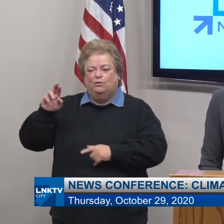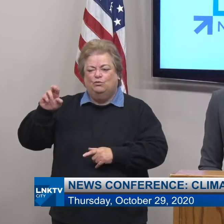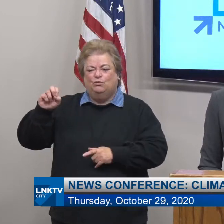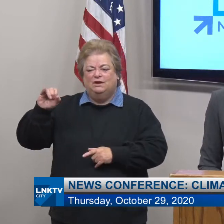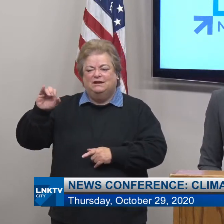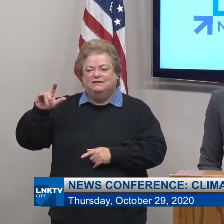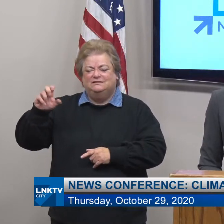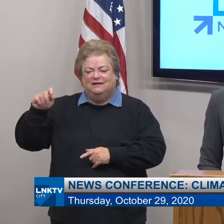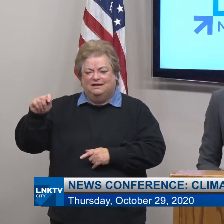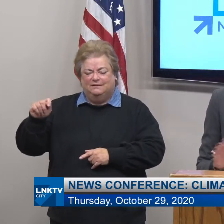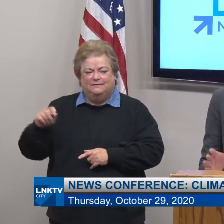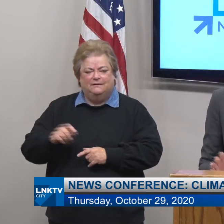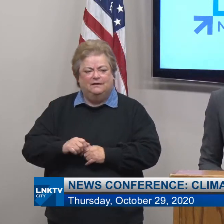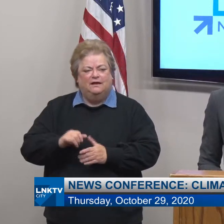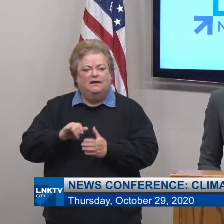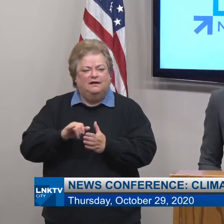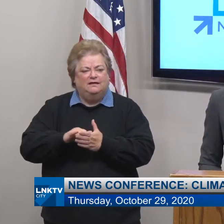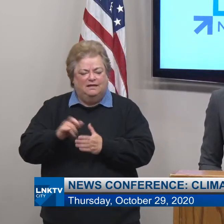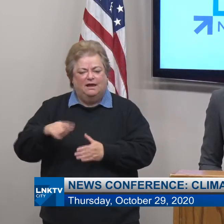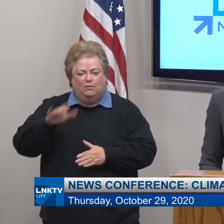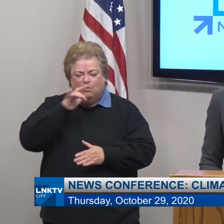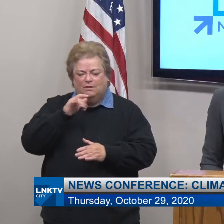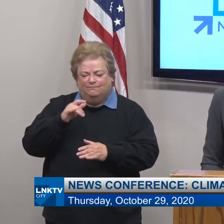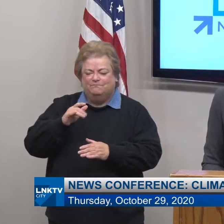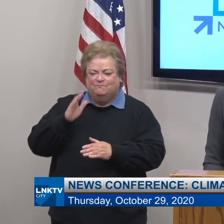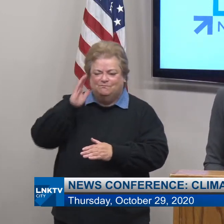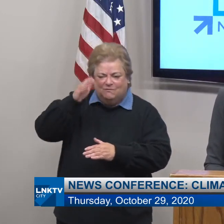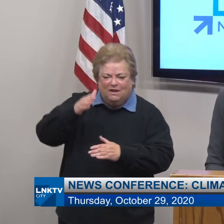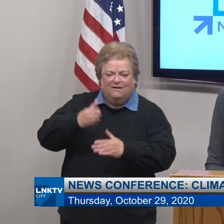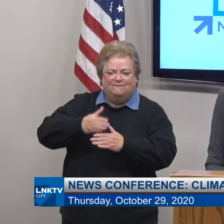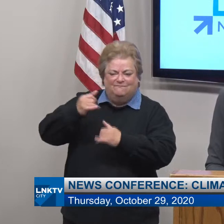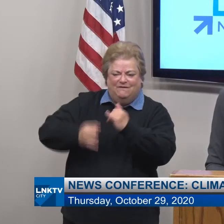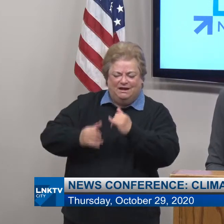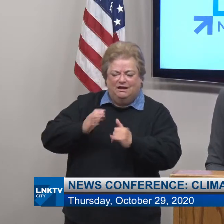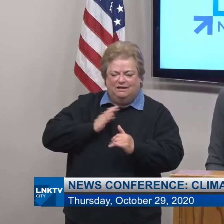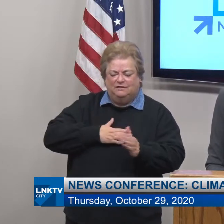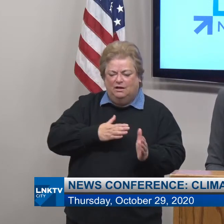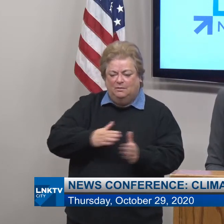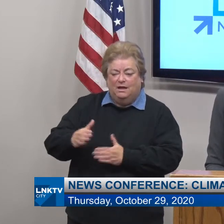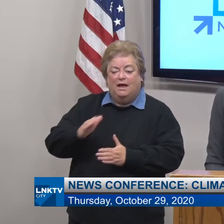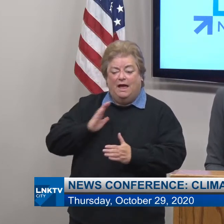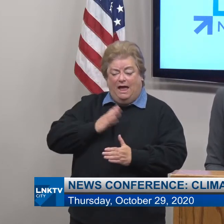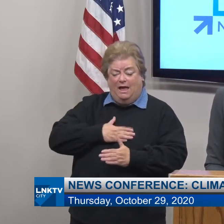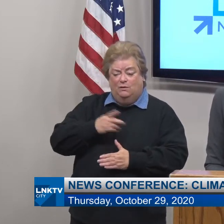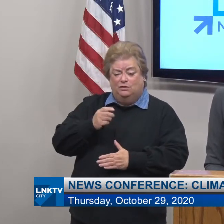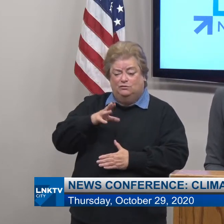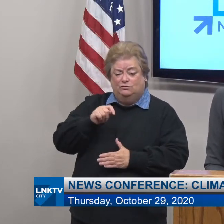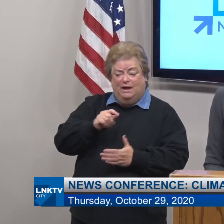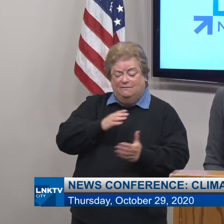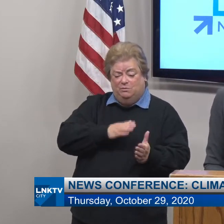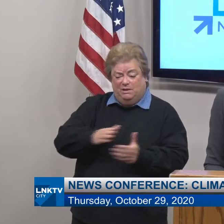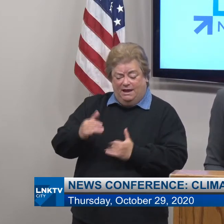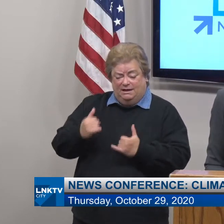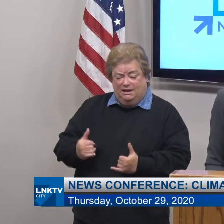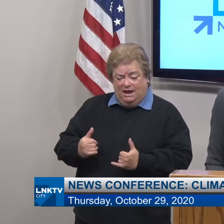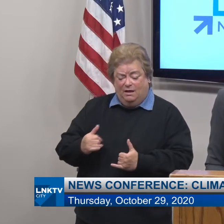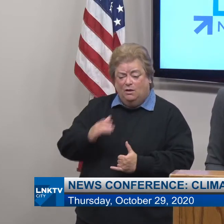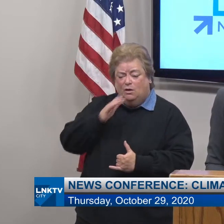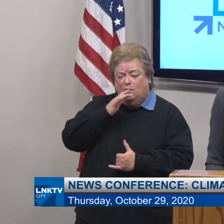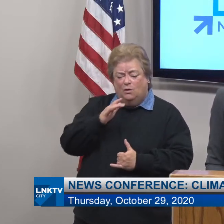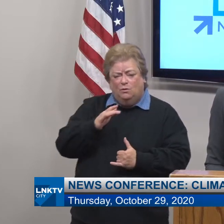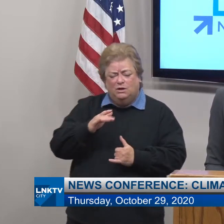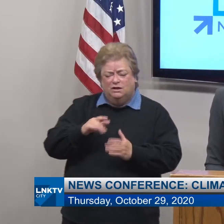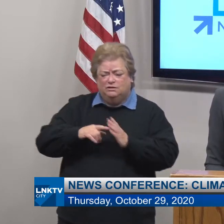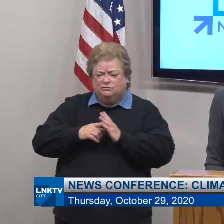upcoming public engagement process that will finalize the plan. The draft plan illuminates how we can grow our community's